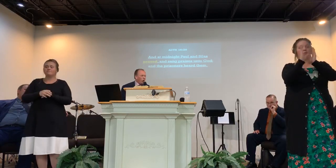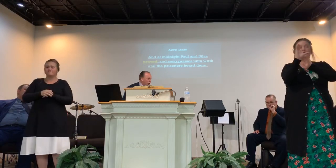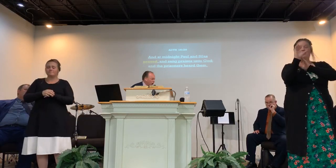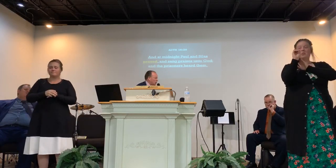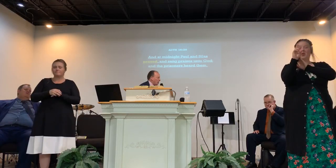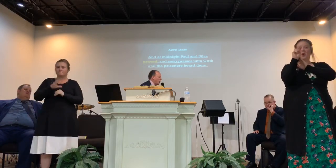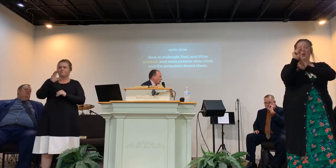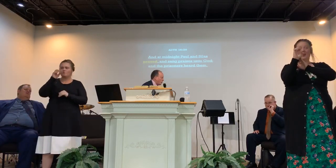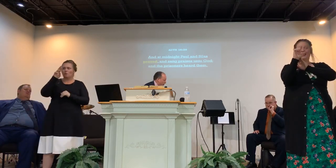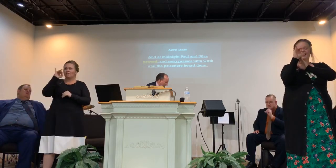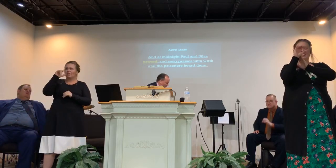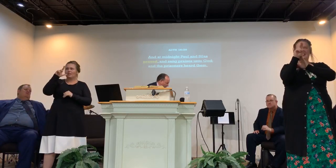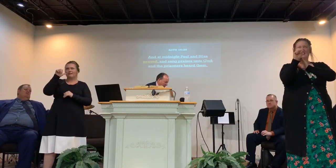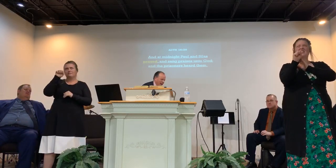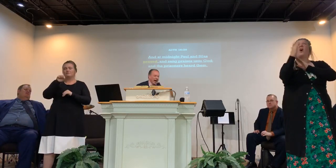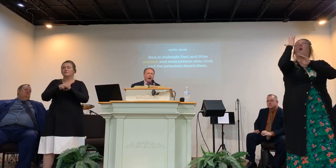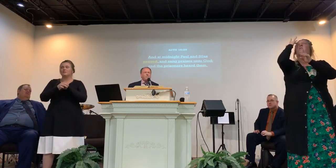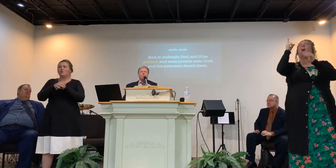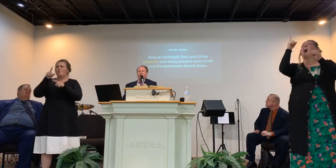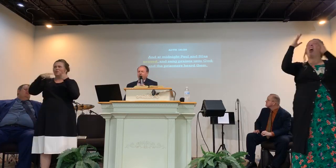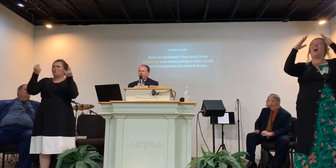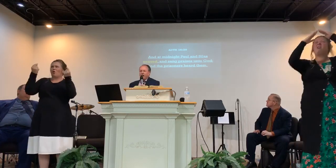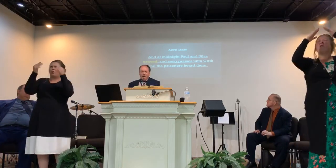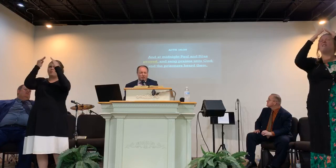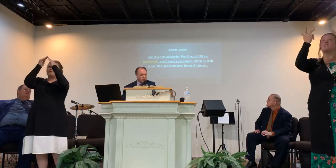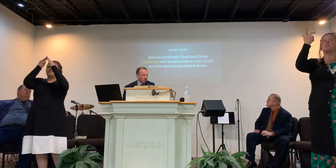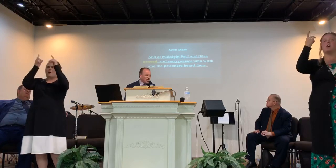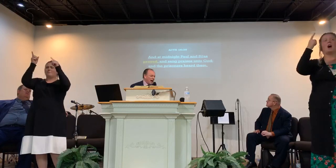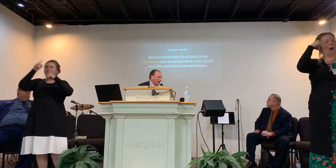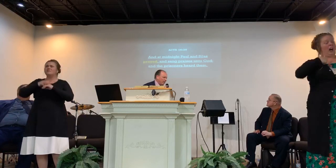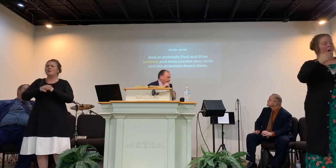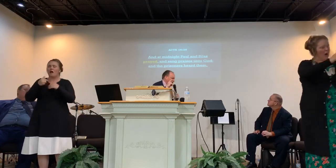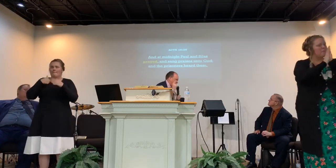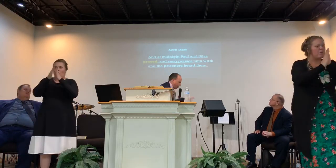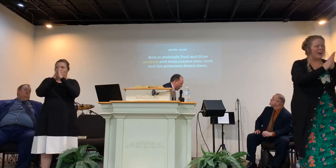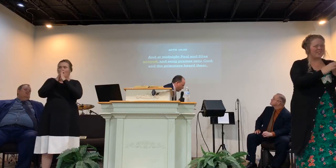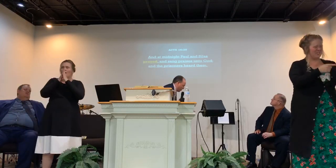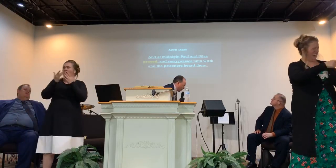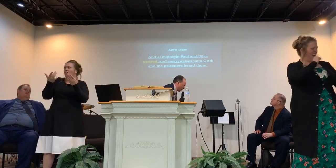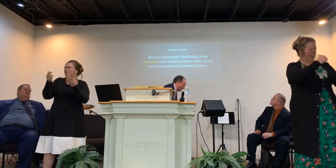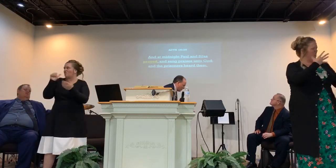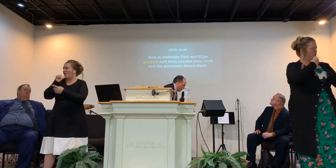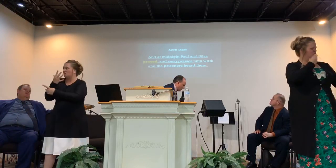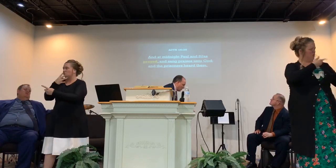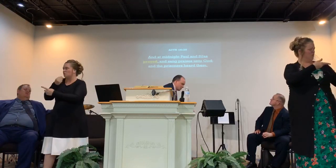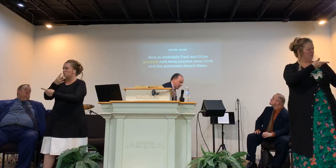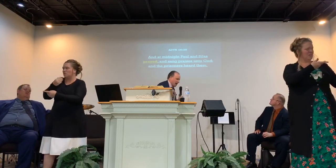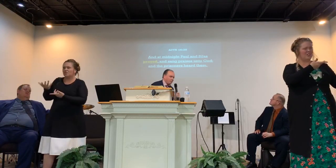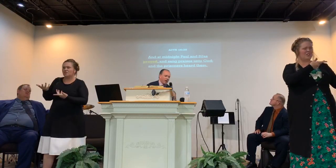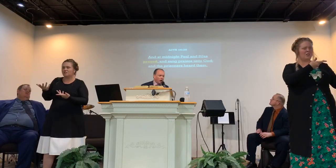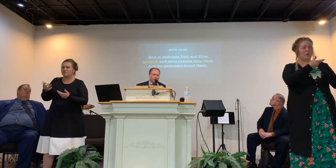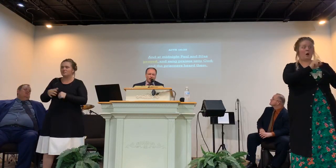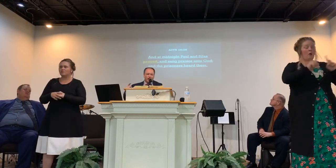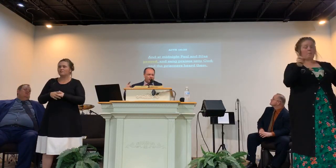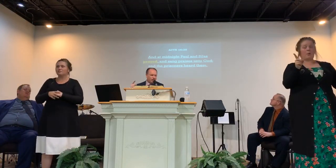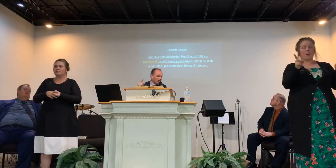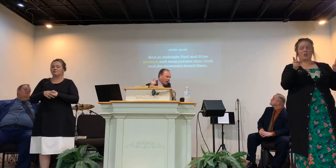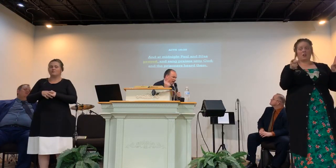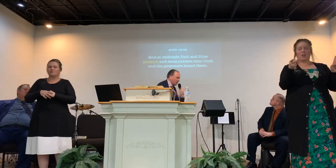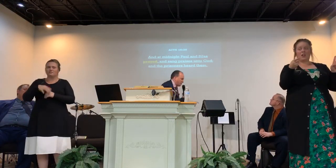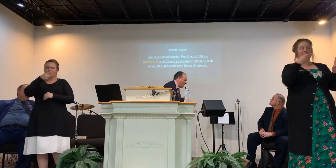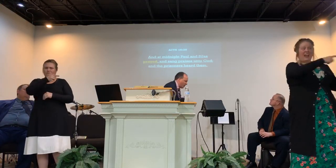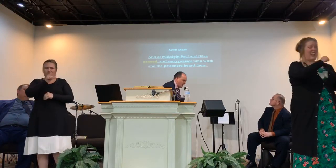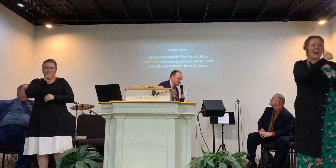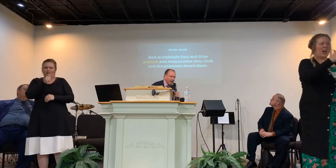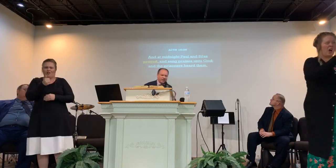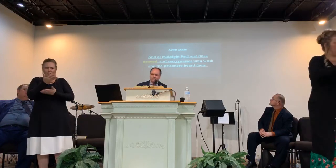Cornelius, what are you doing on the rooftop? I'm praying. But you're not even a Jew. But